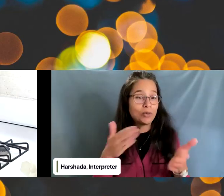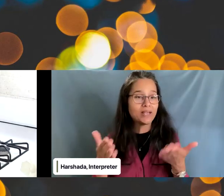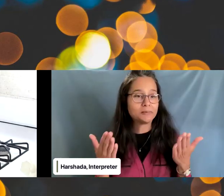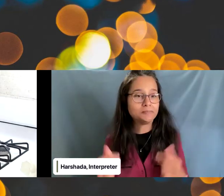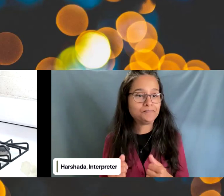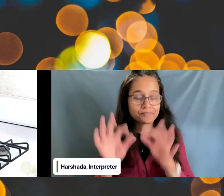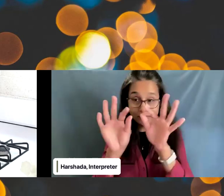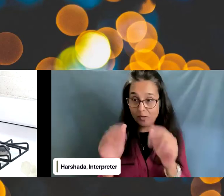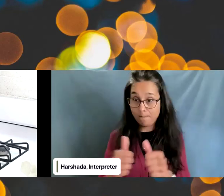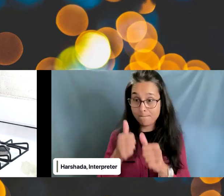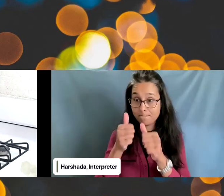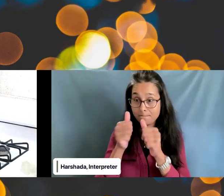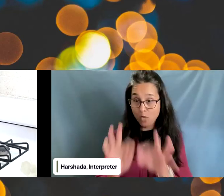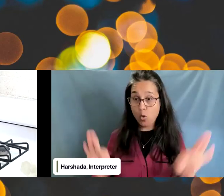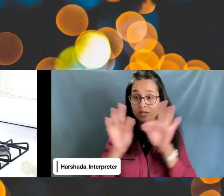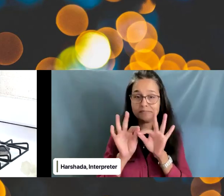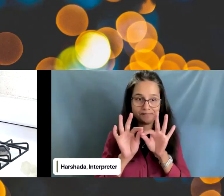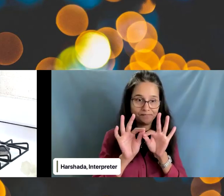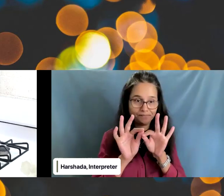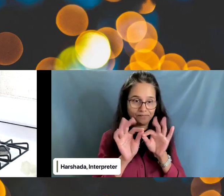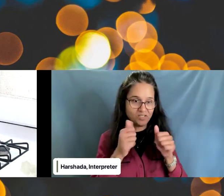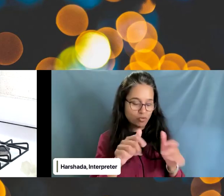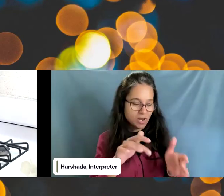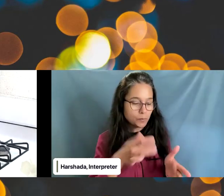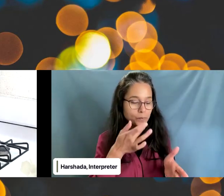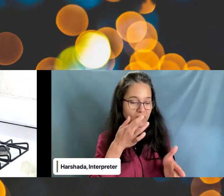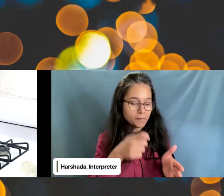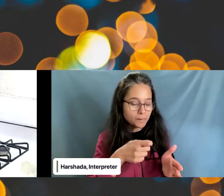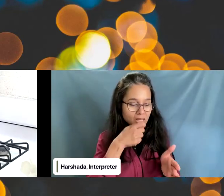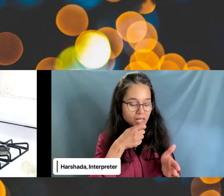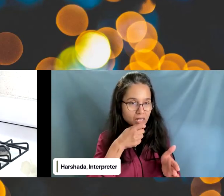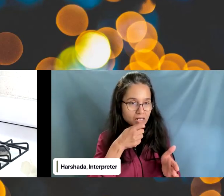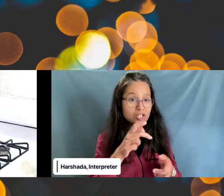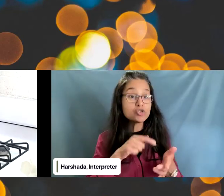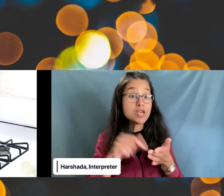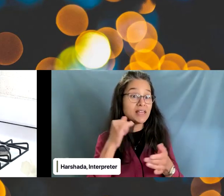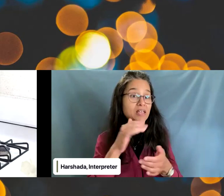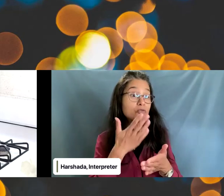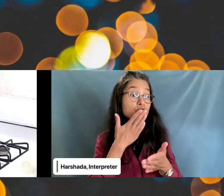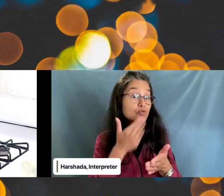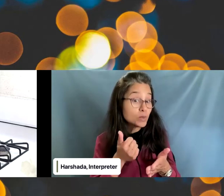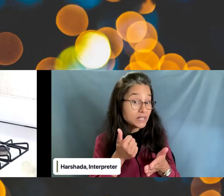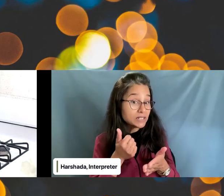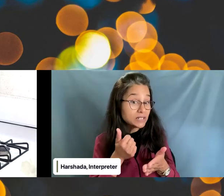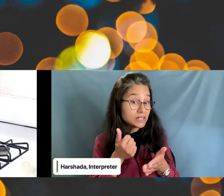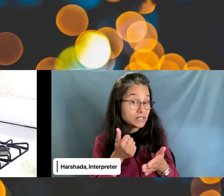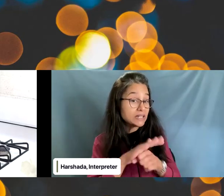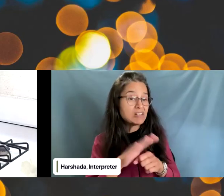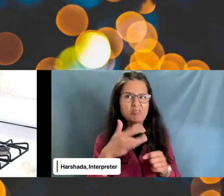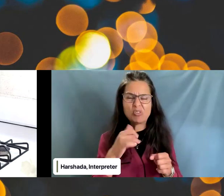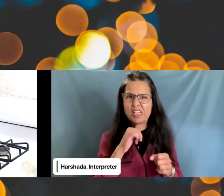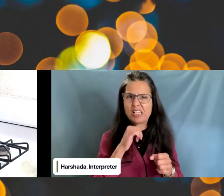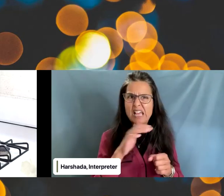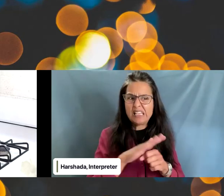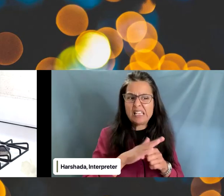Now, important, give it a taste and see if it's sweet enough for you. If it's not, add in another